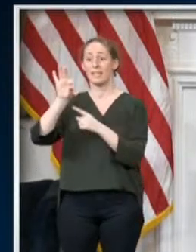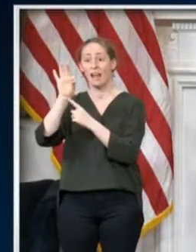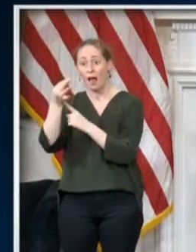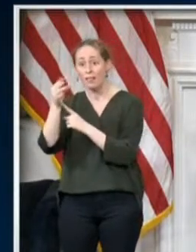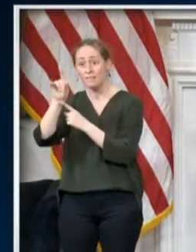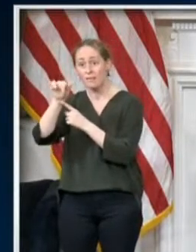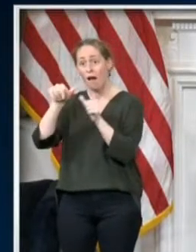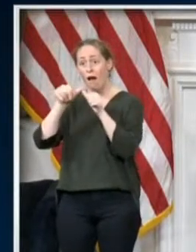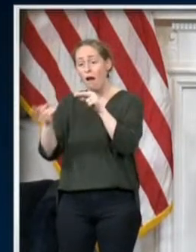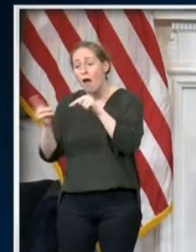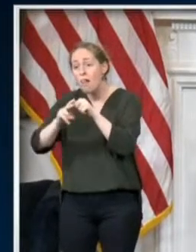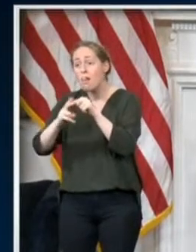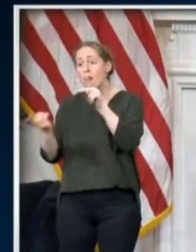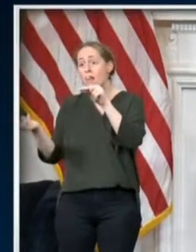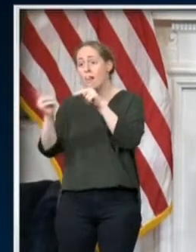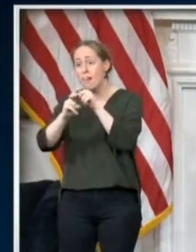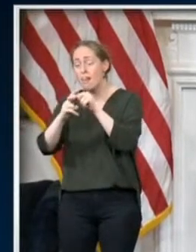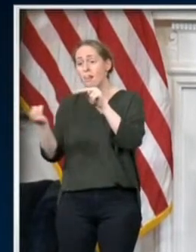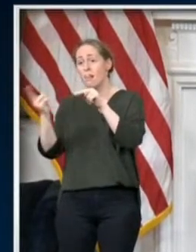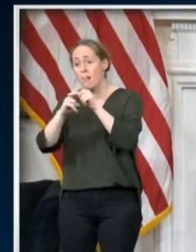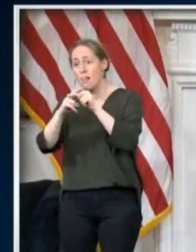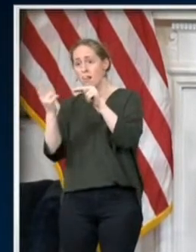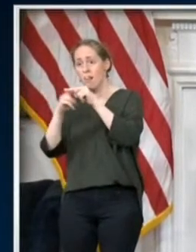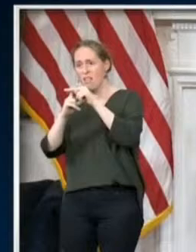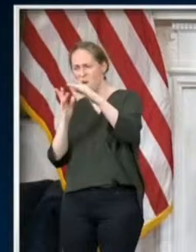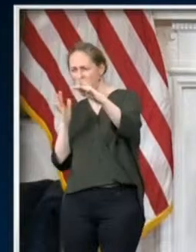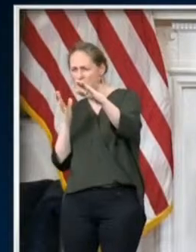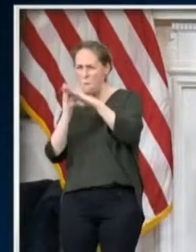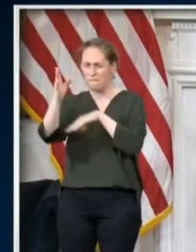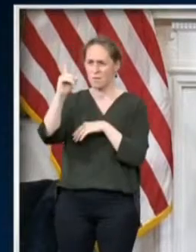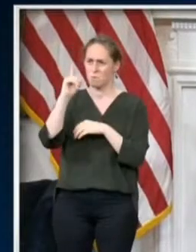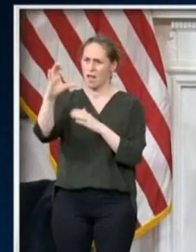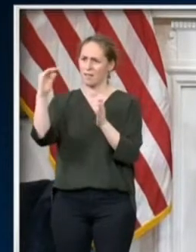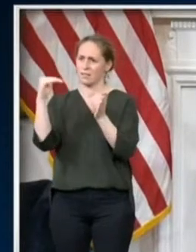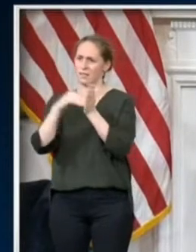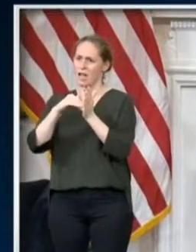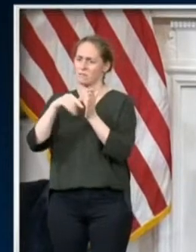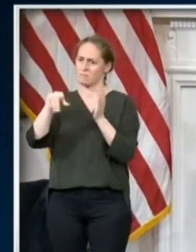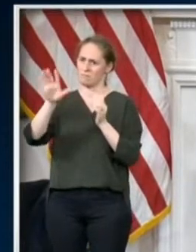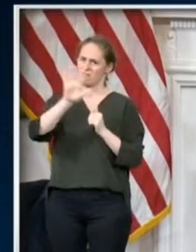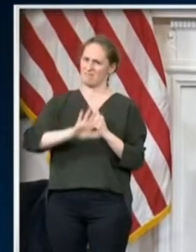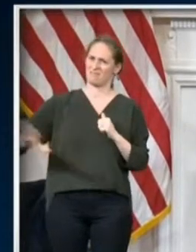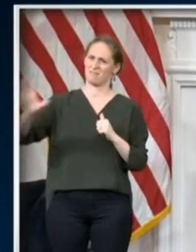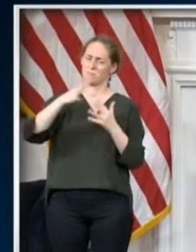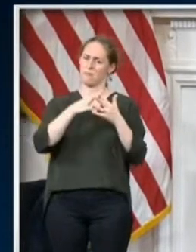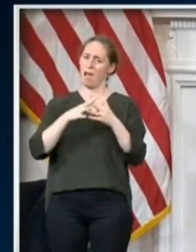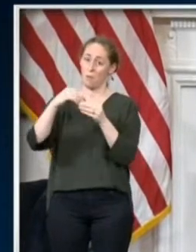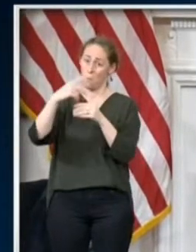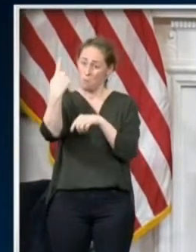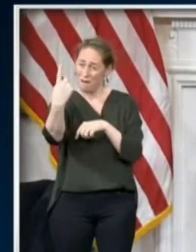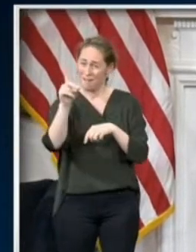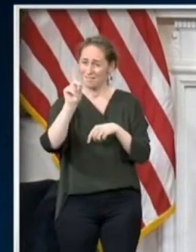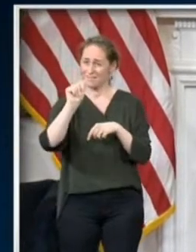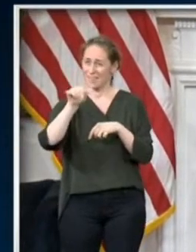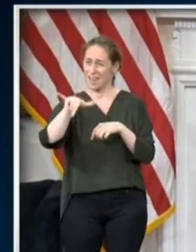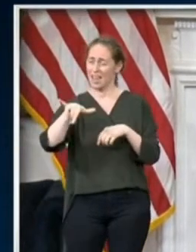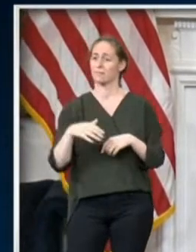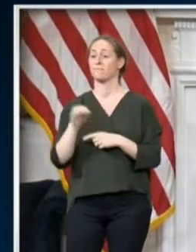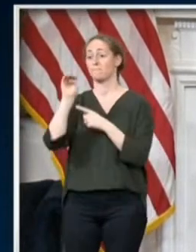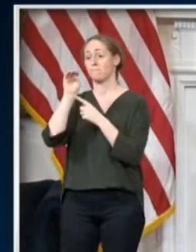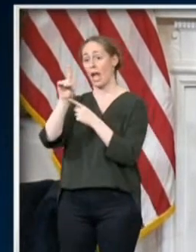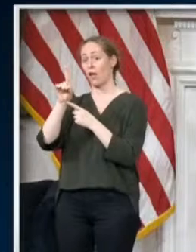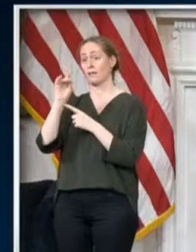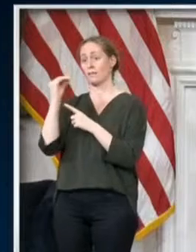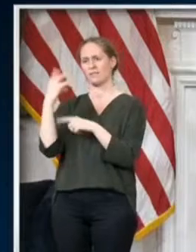have topped the 100,000 mark. Today, Maryland's 7-day positivity rate increased once again